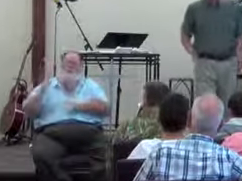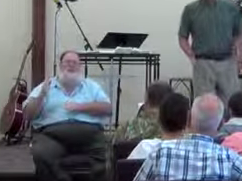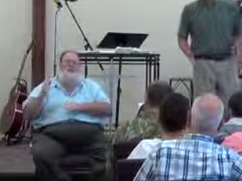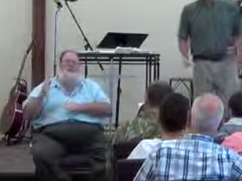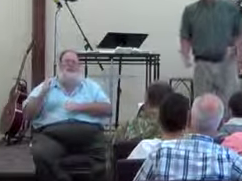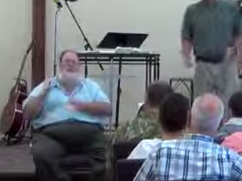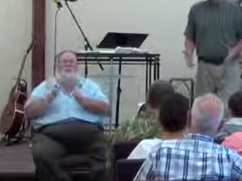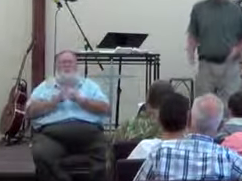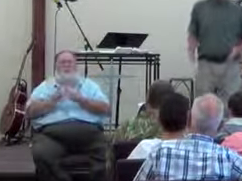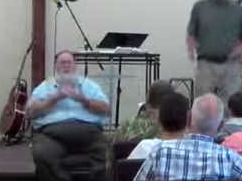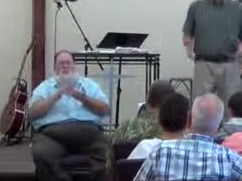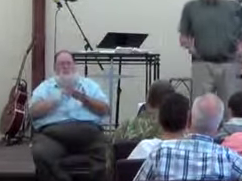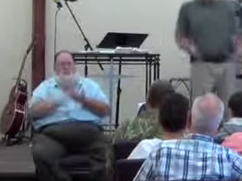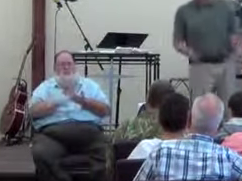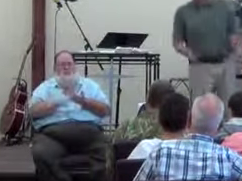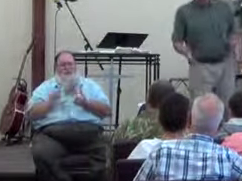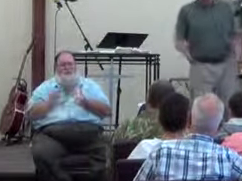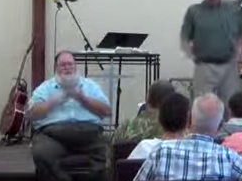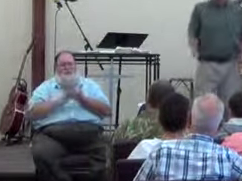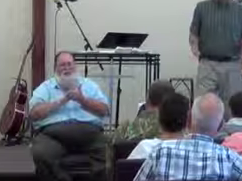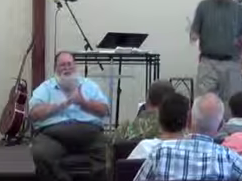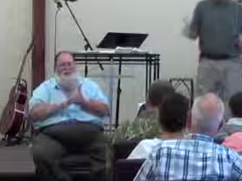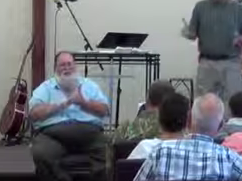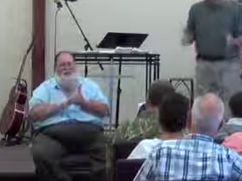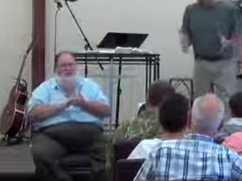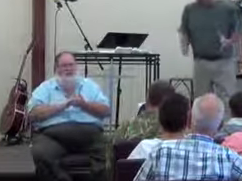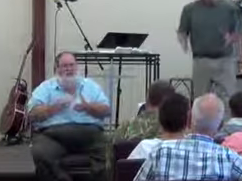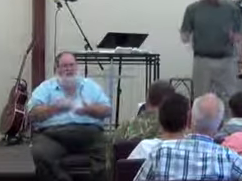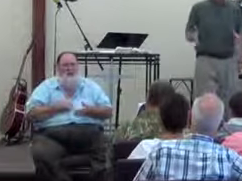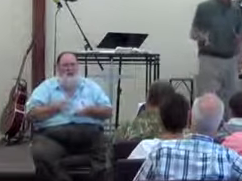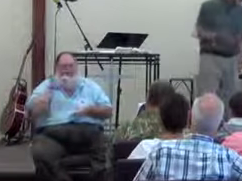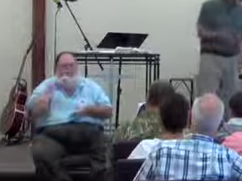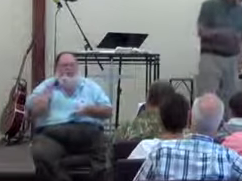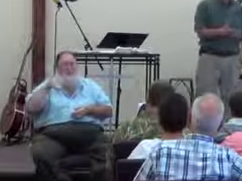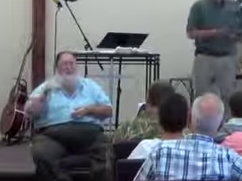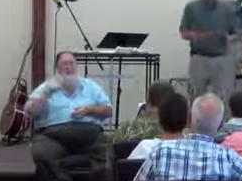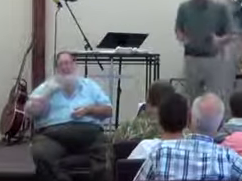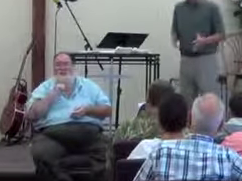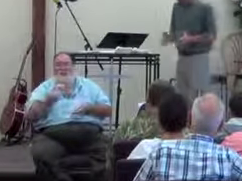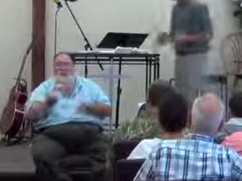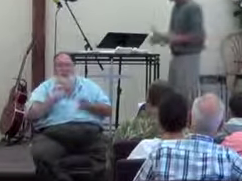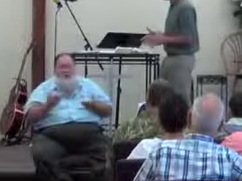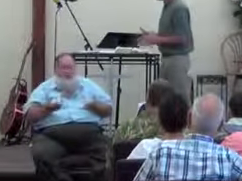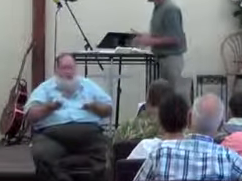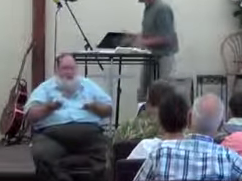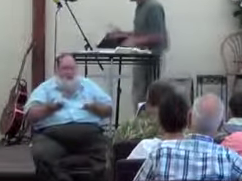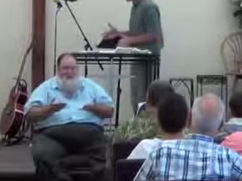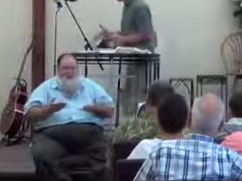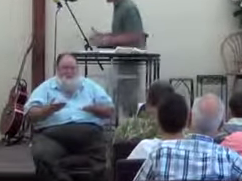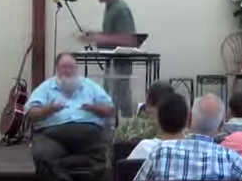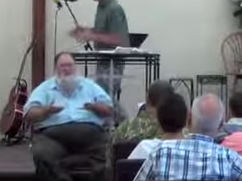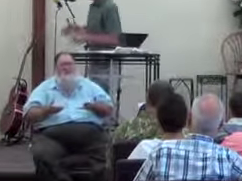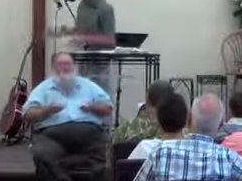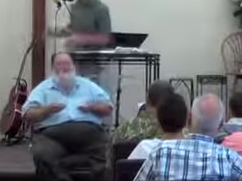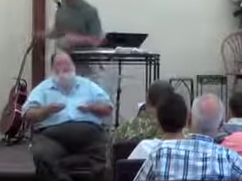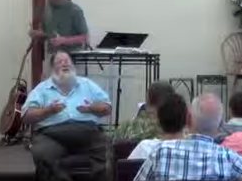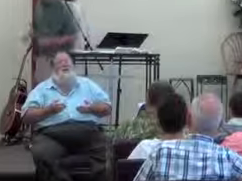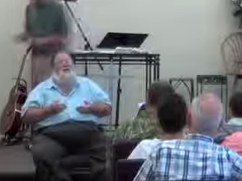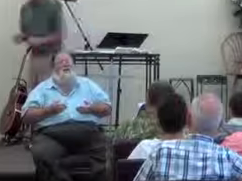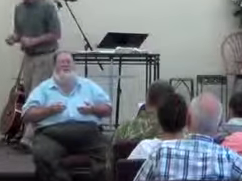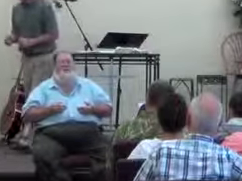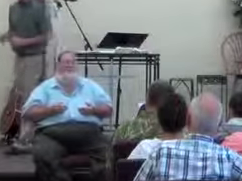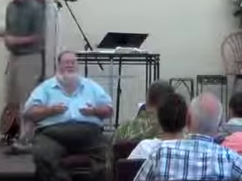thanksgiving. You know, I miss John when he's not here. I do. John comes in, he's probably having a good time in California, but the first thing he does when he sees